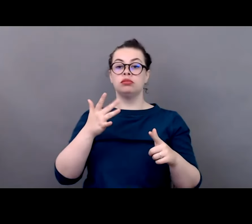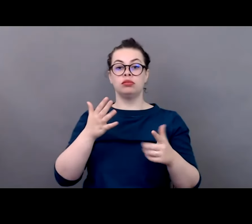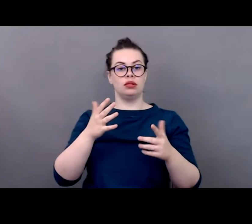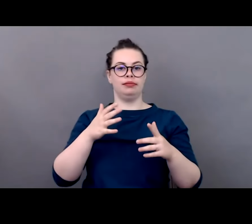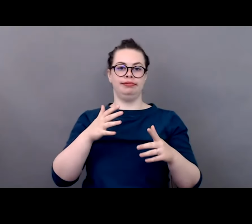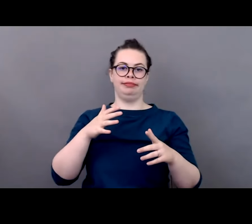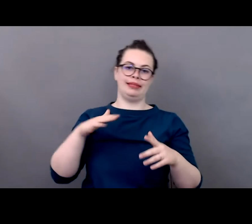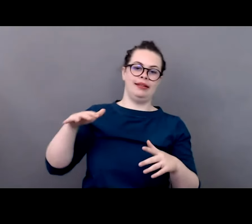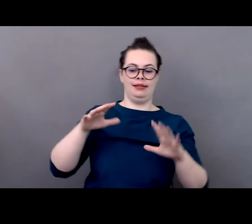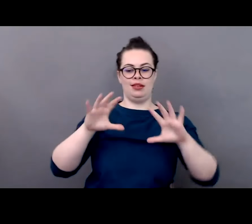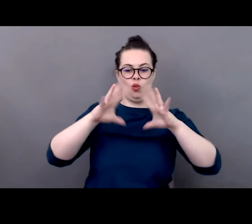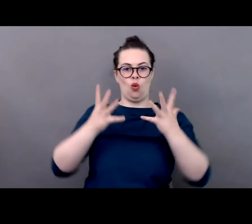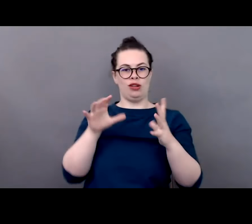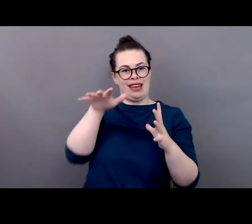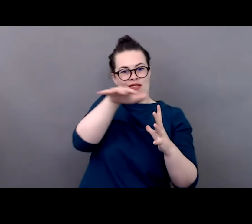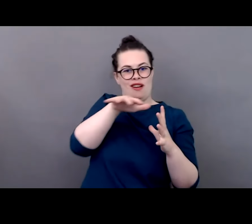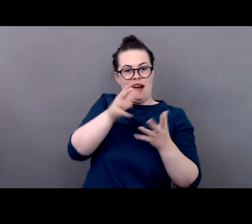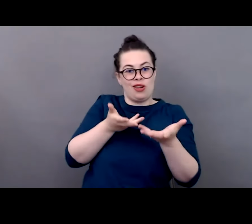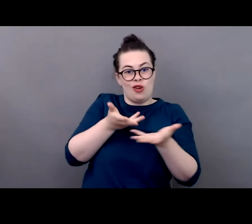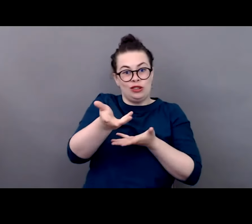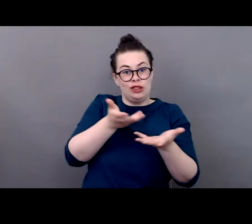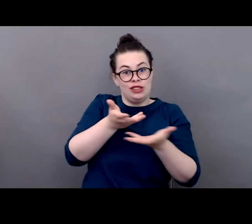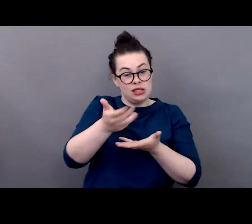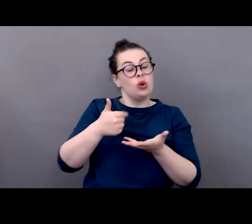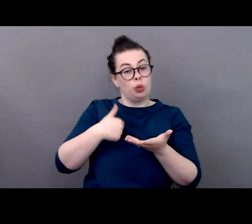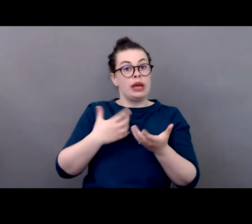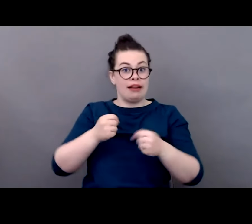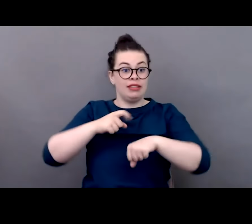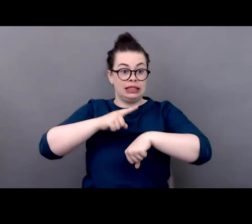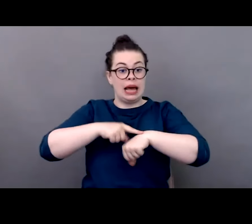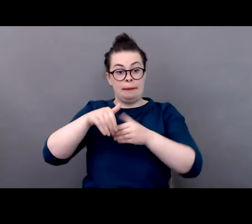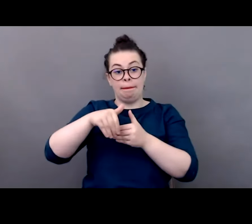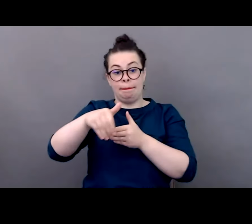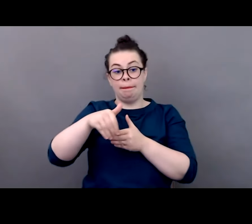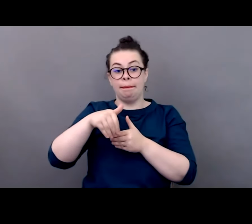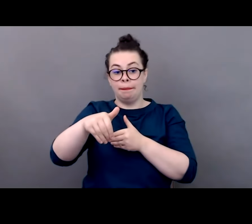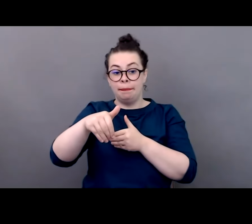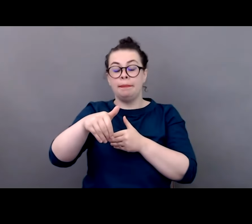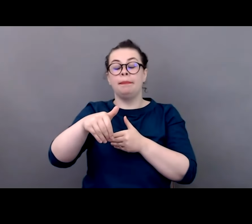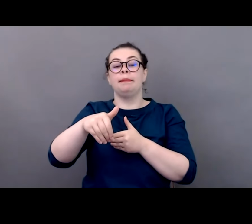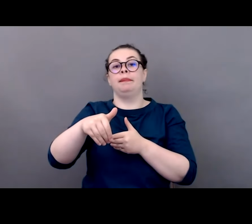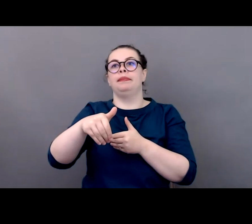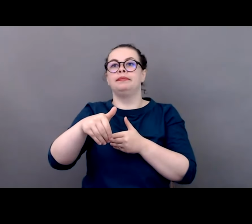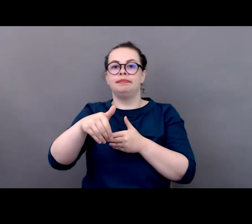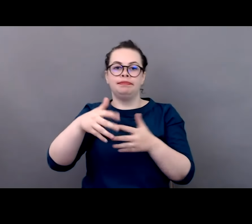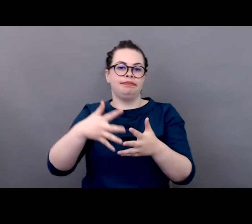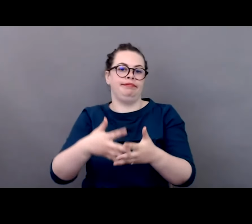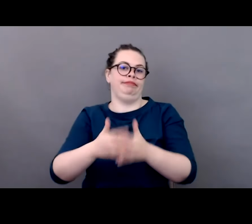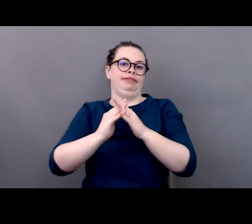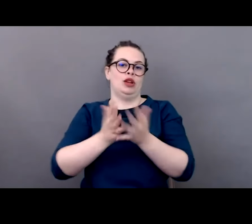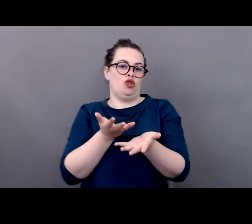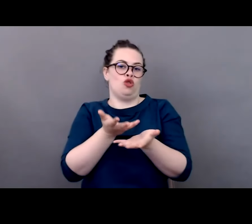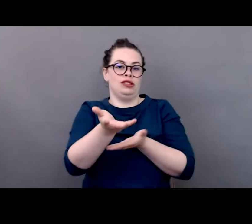we are actually holding. Probably you heard about that, and very soon there will be regional consultation with Western